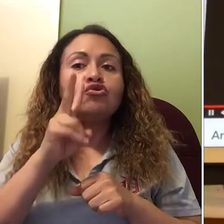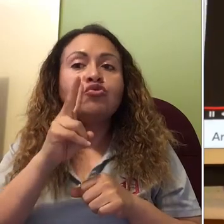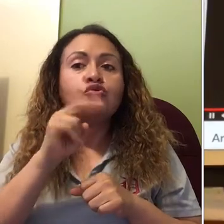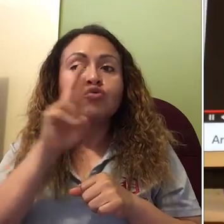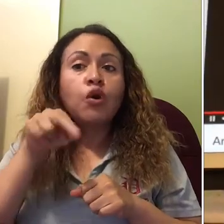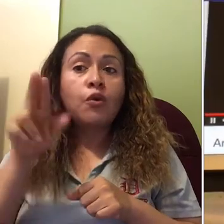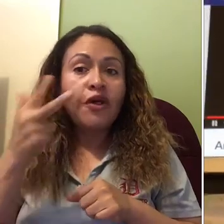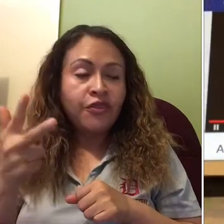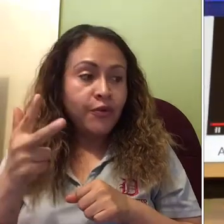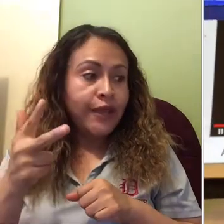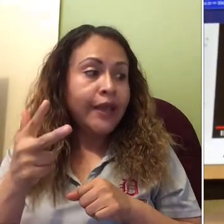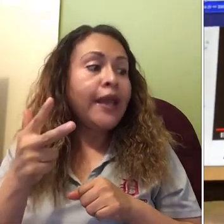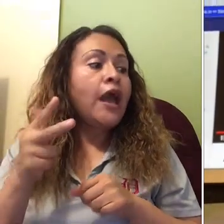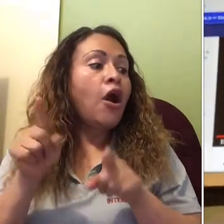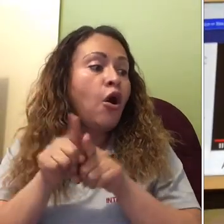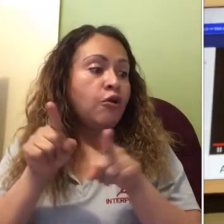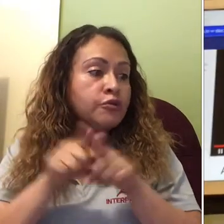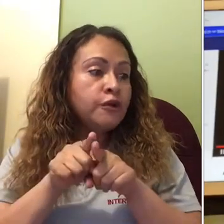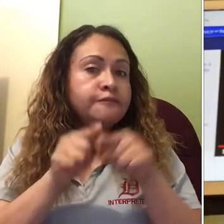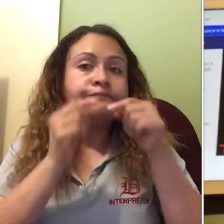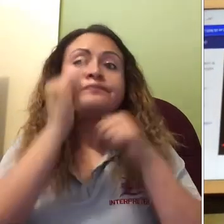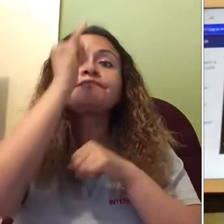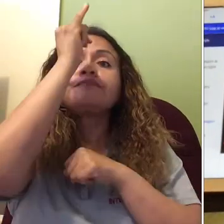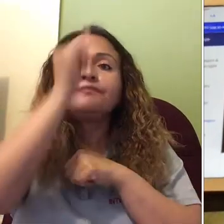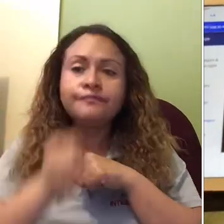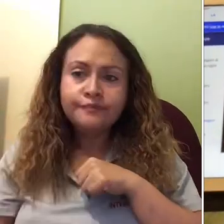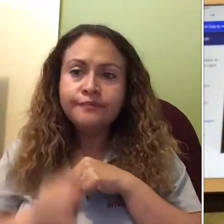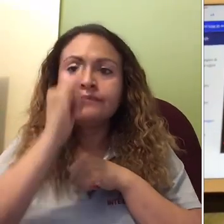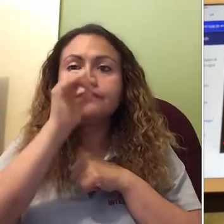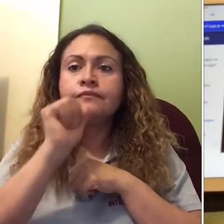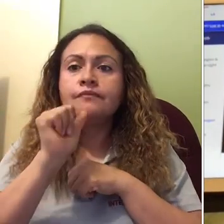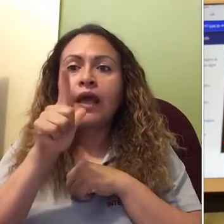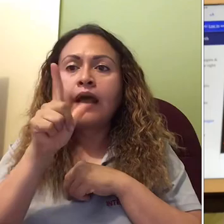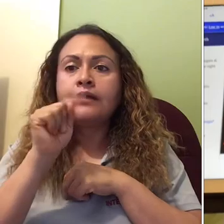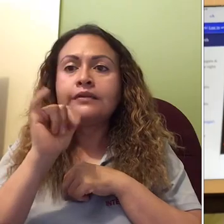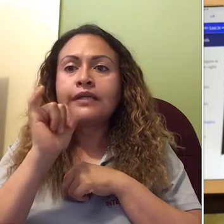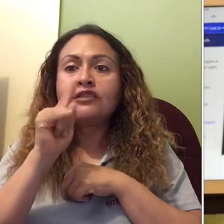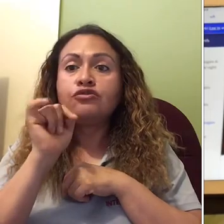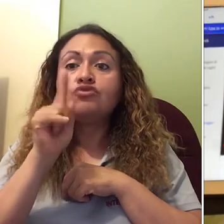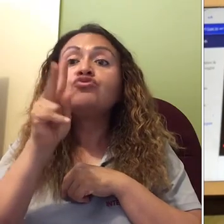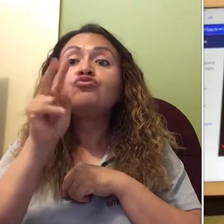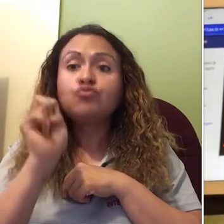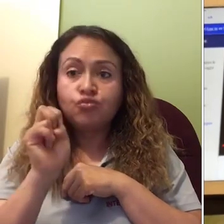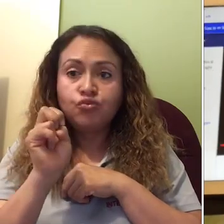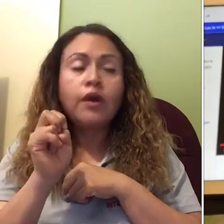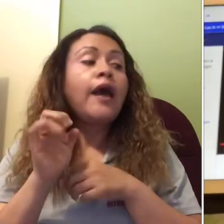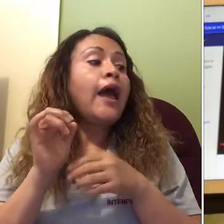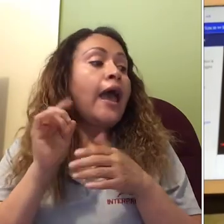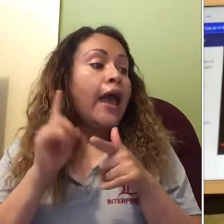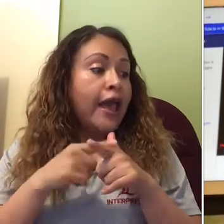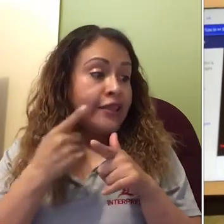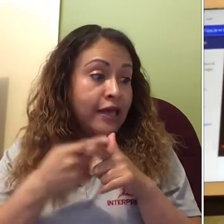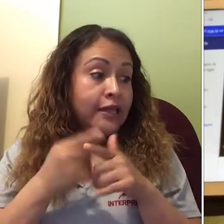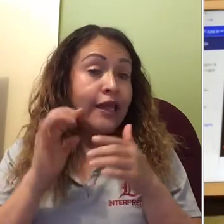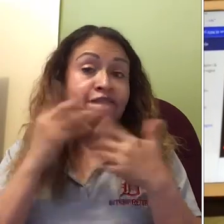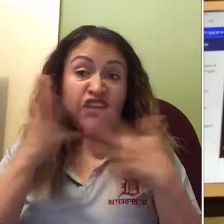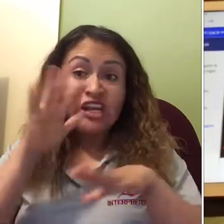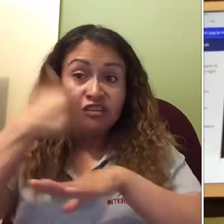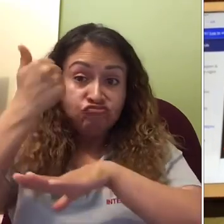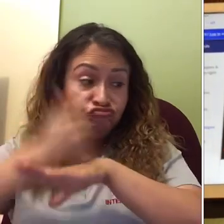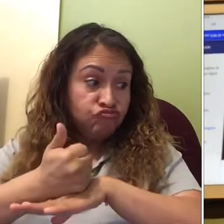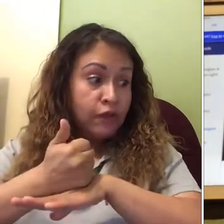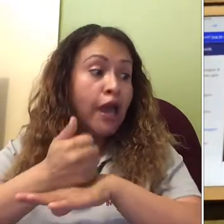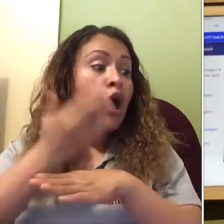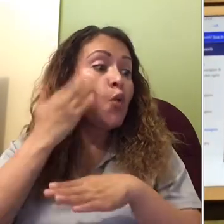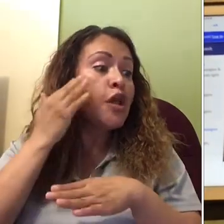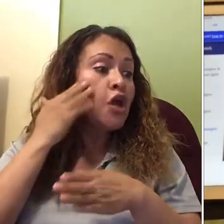can drop an altitude over here. We can drop an altitude just like that. And then if we drop an altitude, we know that